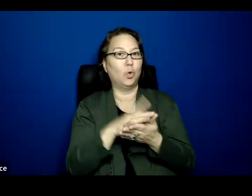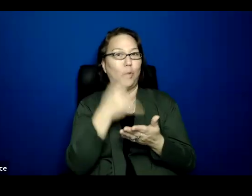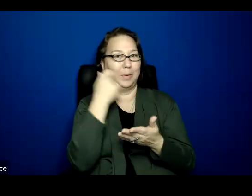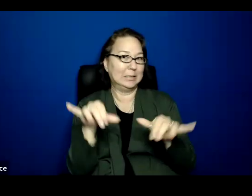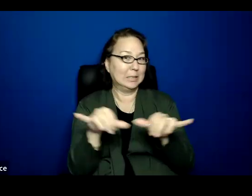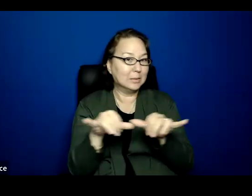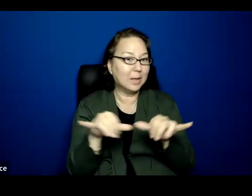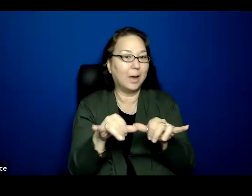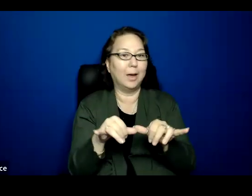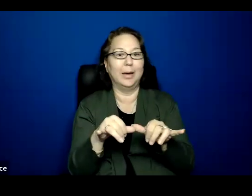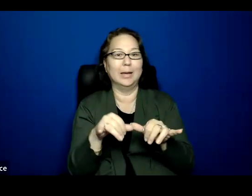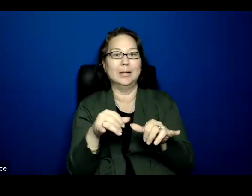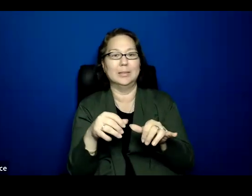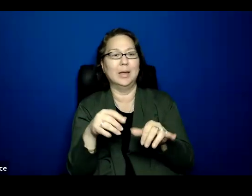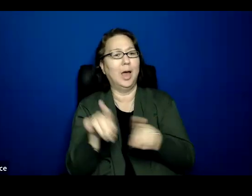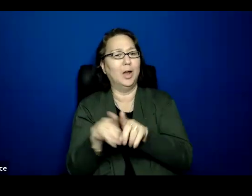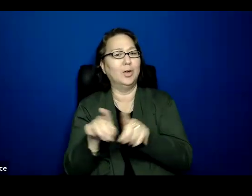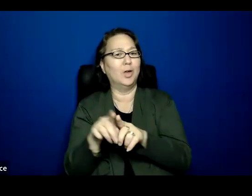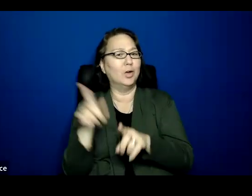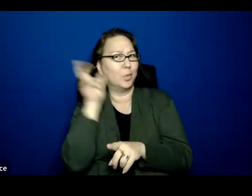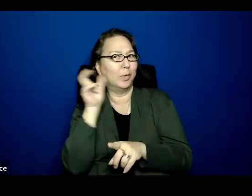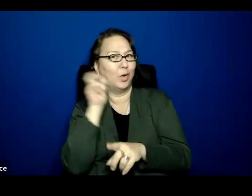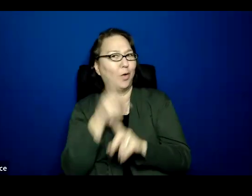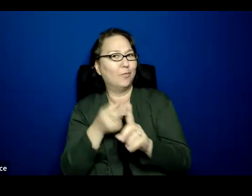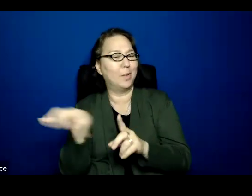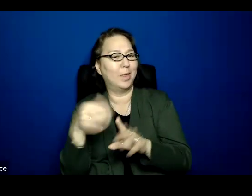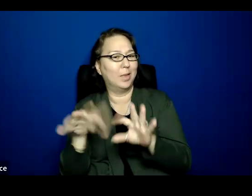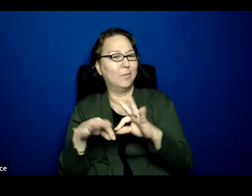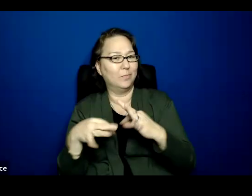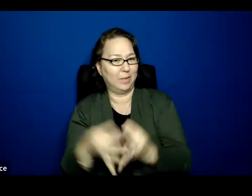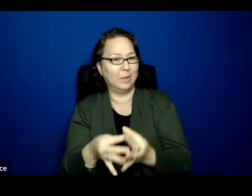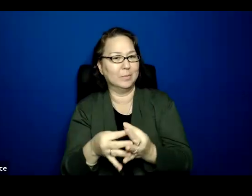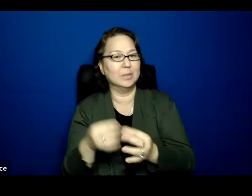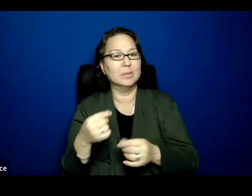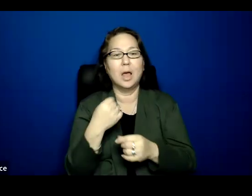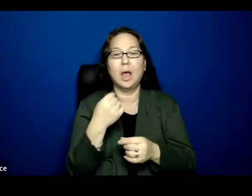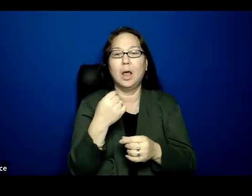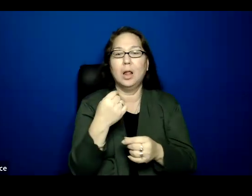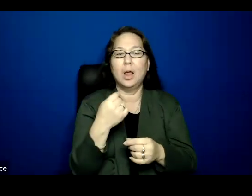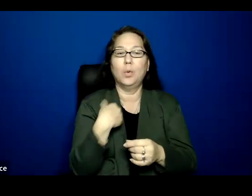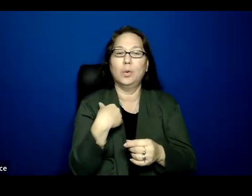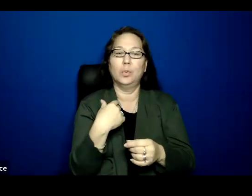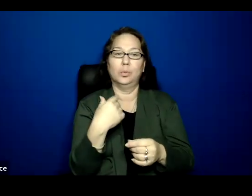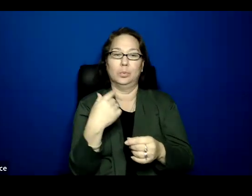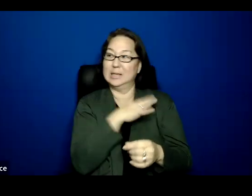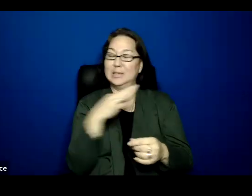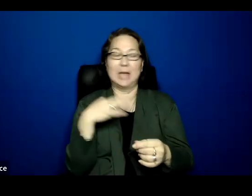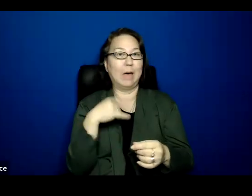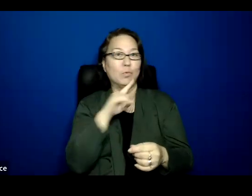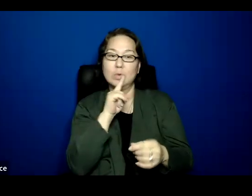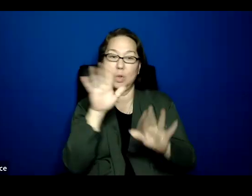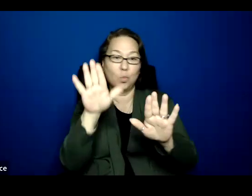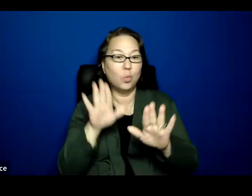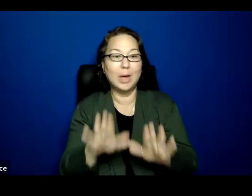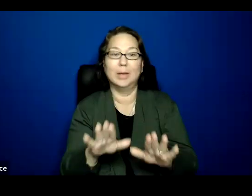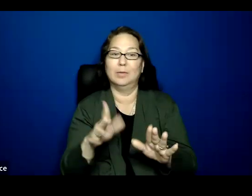The staff is incredible and works tirelessly to make sure the students are successful. A member of BPS approached me after the last meeting trying to find a